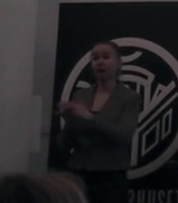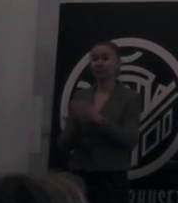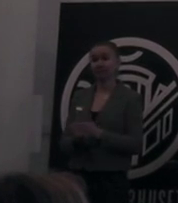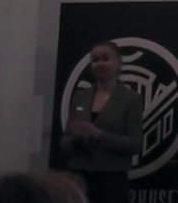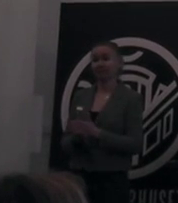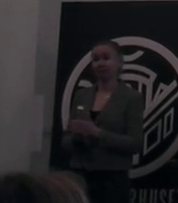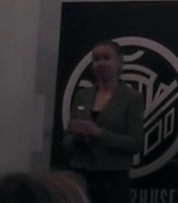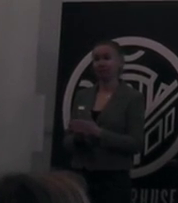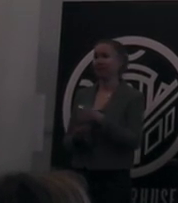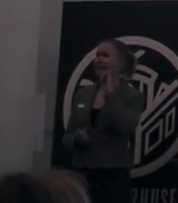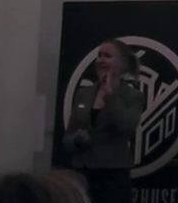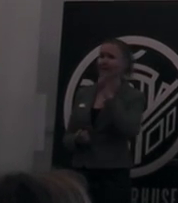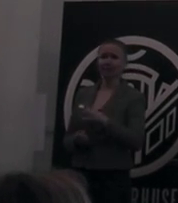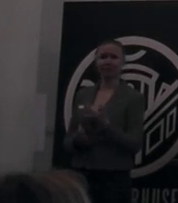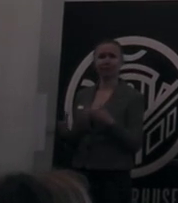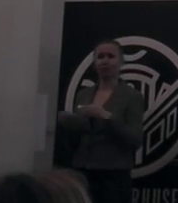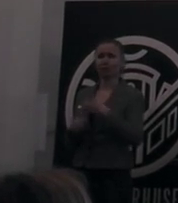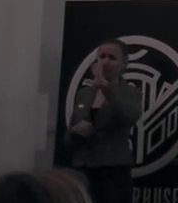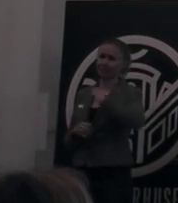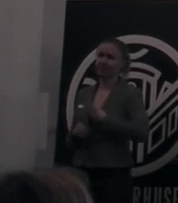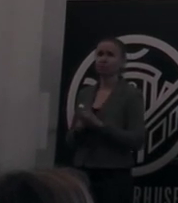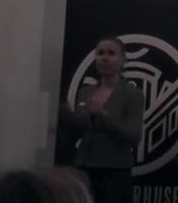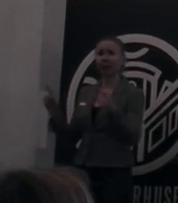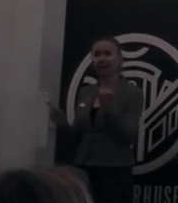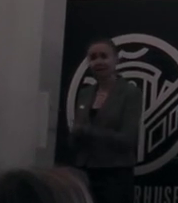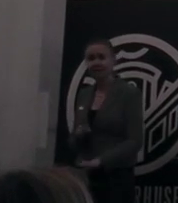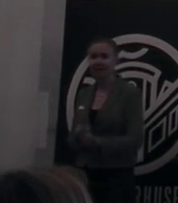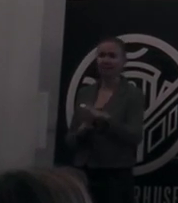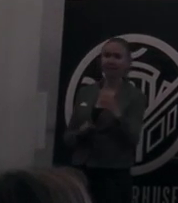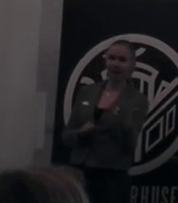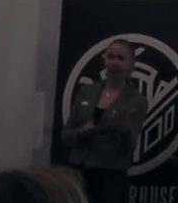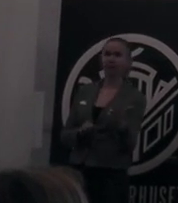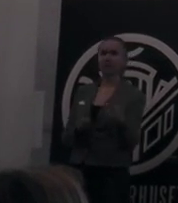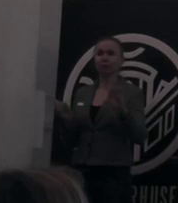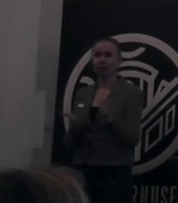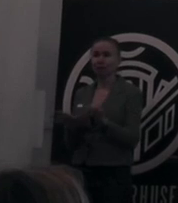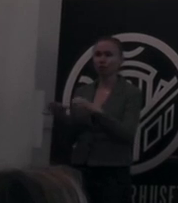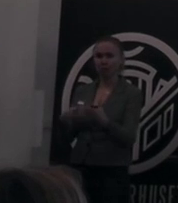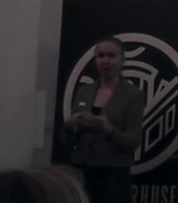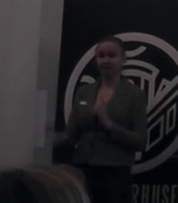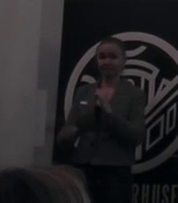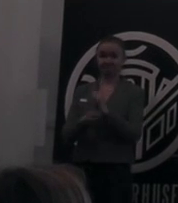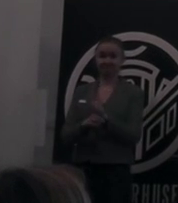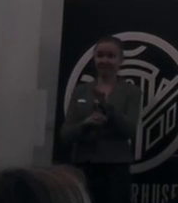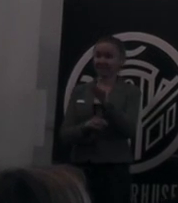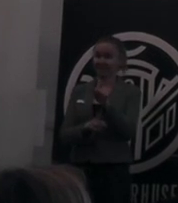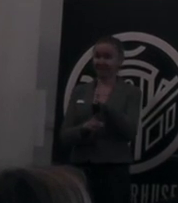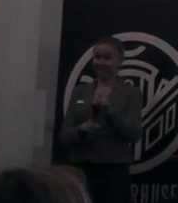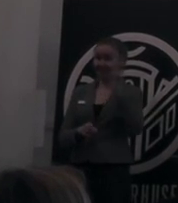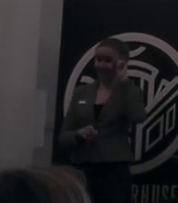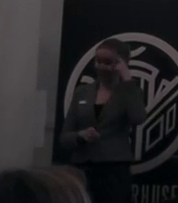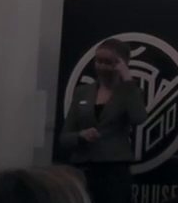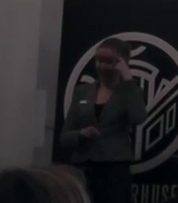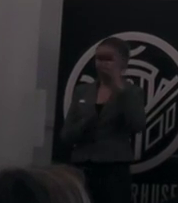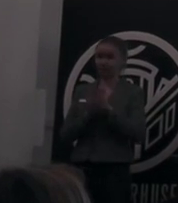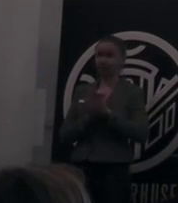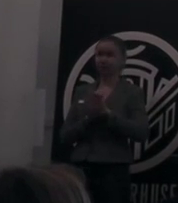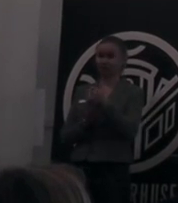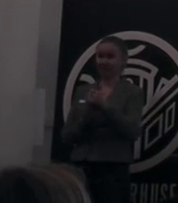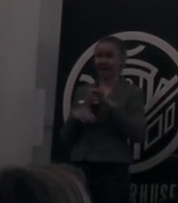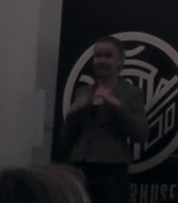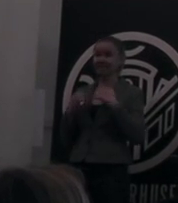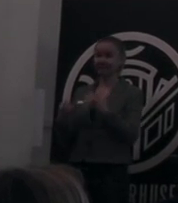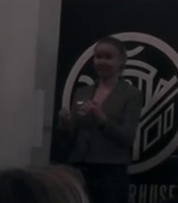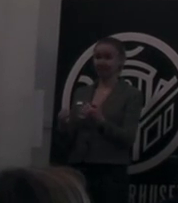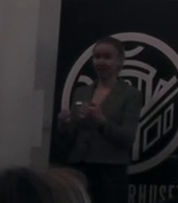of any group of people that was being marginalized or diminished. They would go to this kid who, out of his first activism,